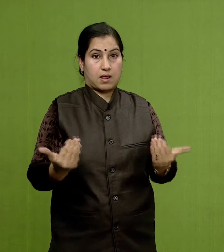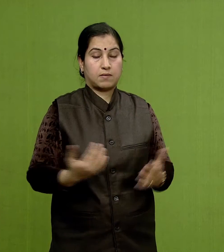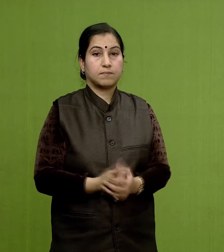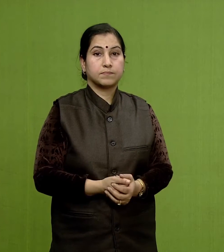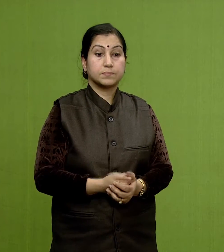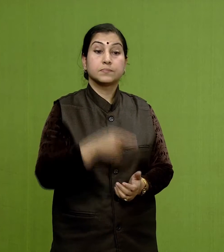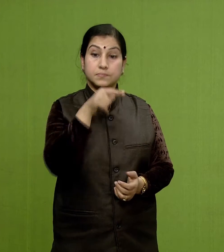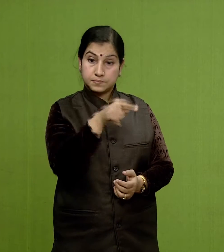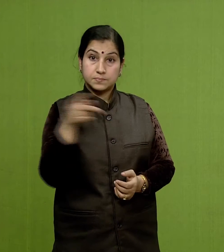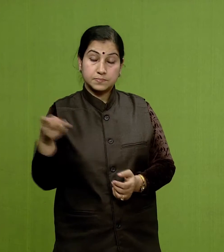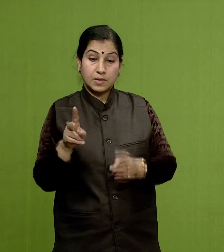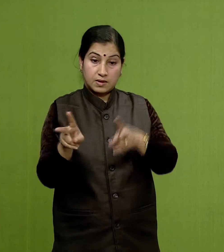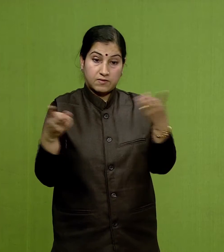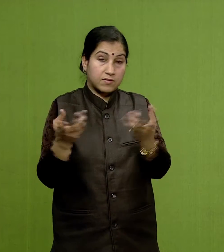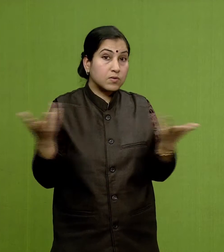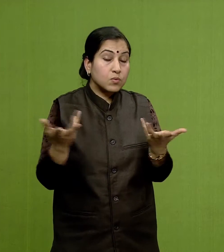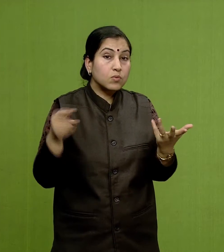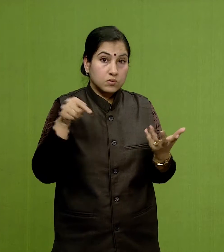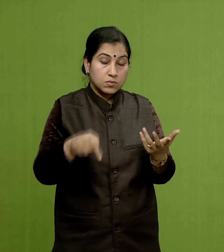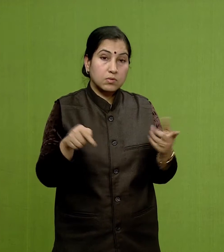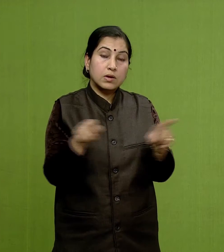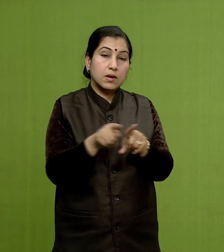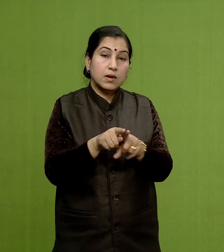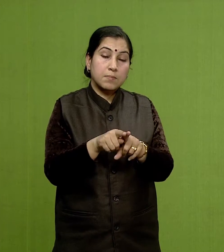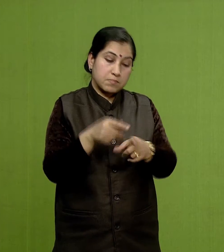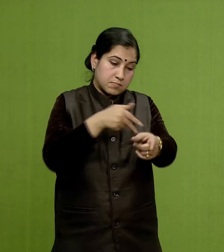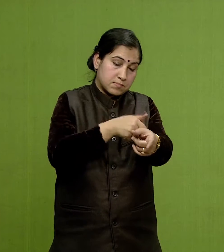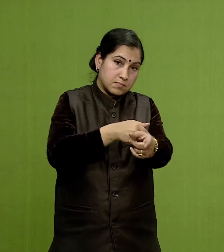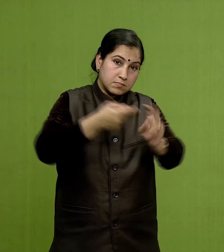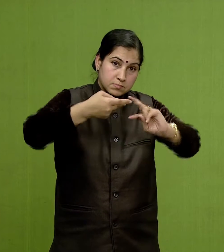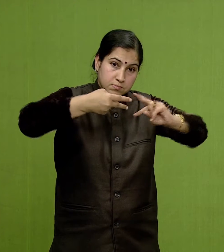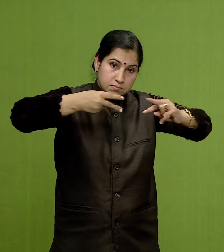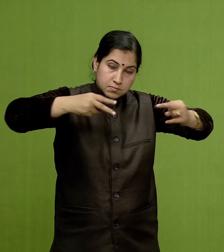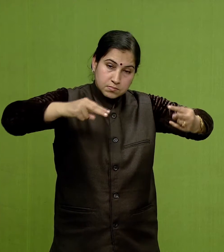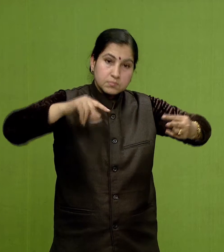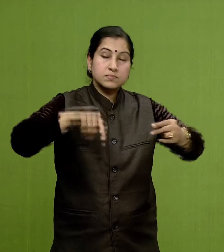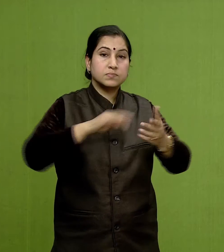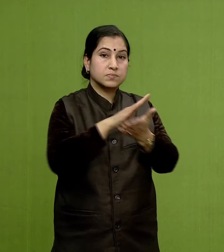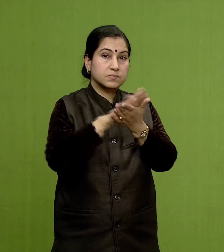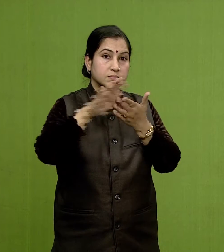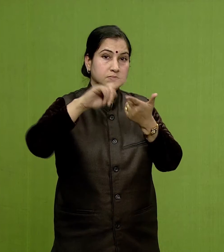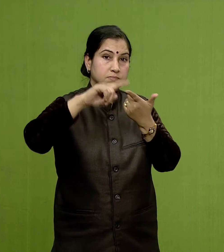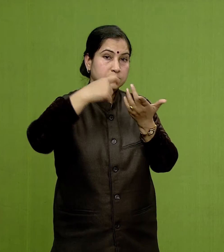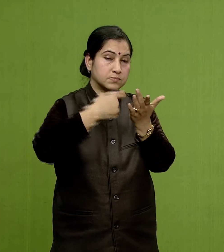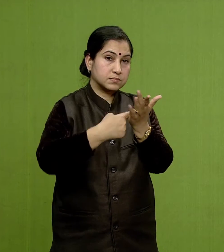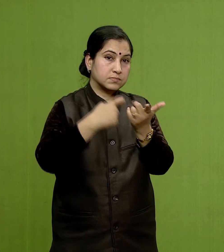These differences are caused by the genes one inherits and the